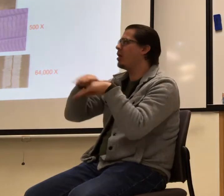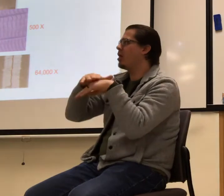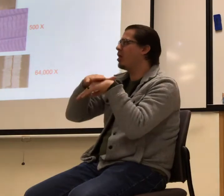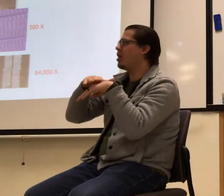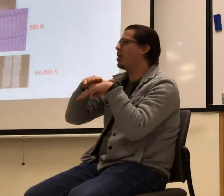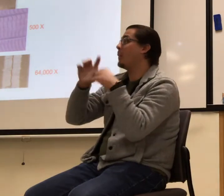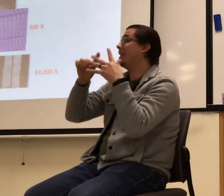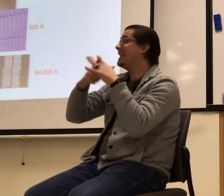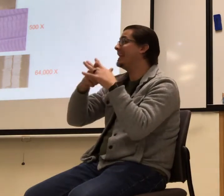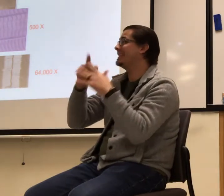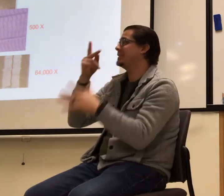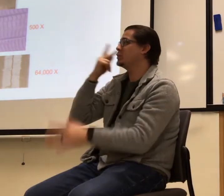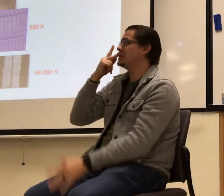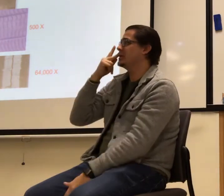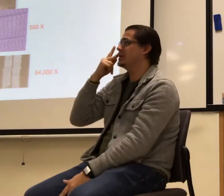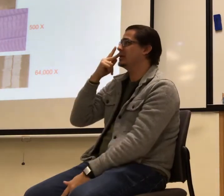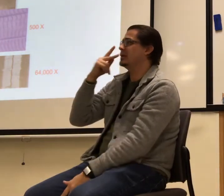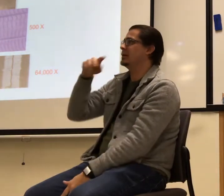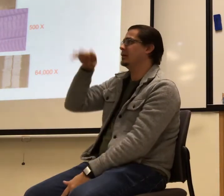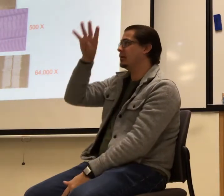begin to see